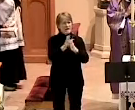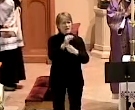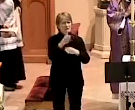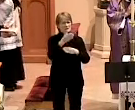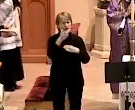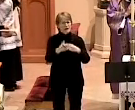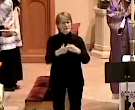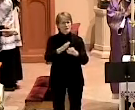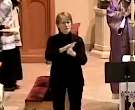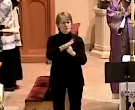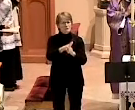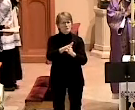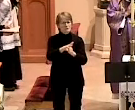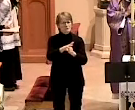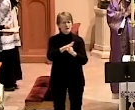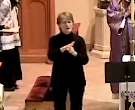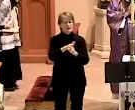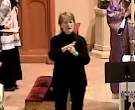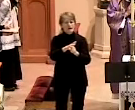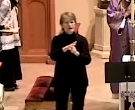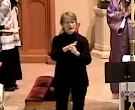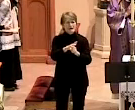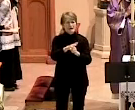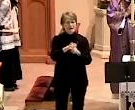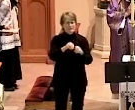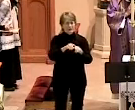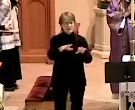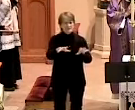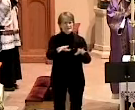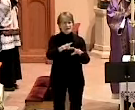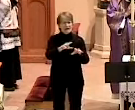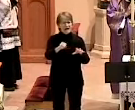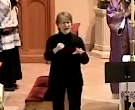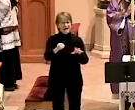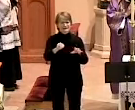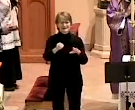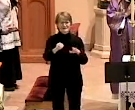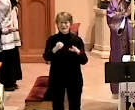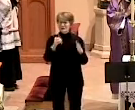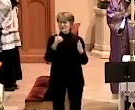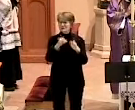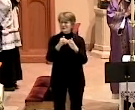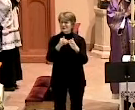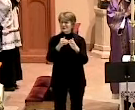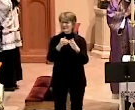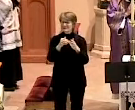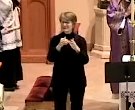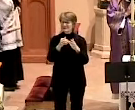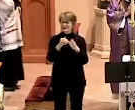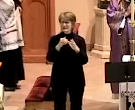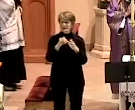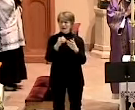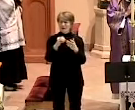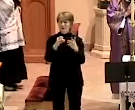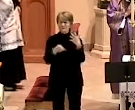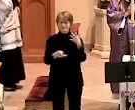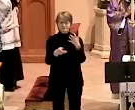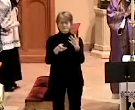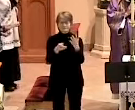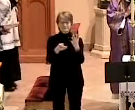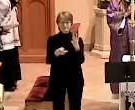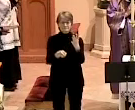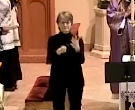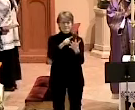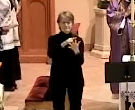are in time of green, and we look forward as we move down to time of blue, where we can